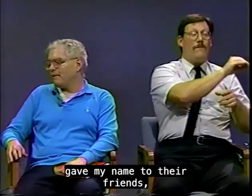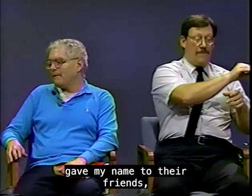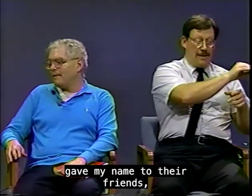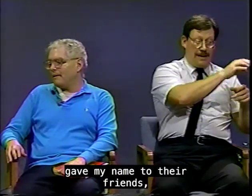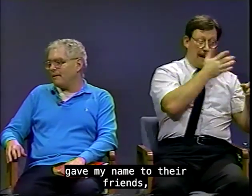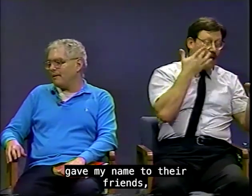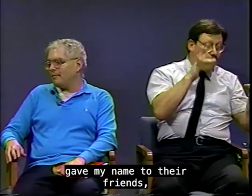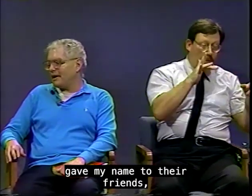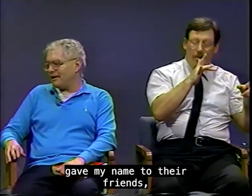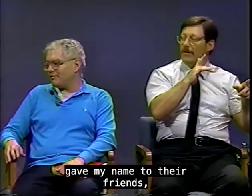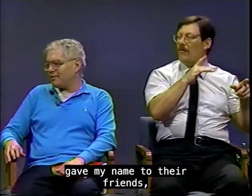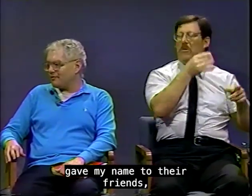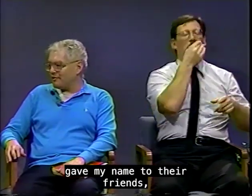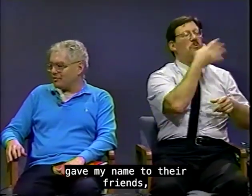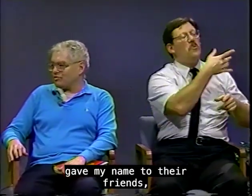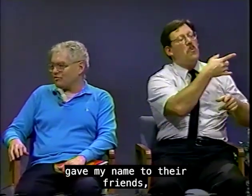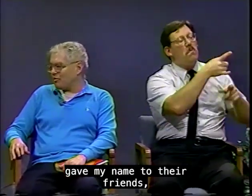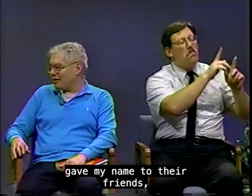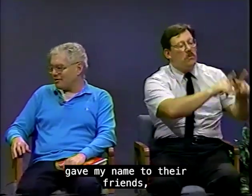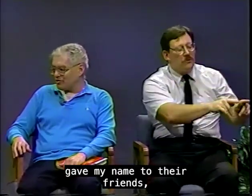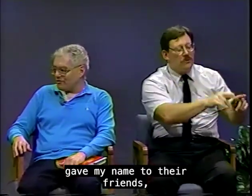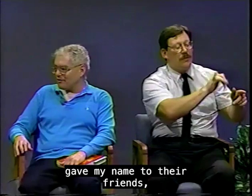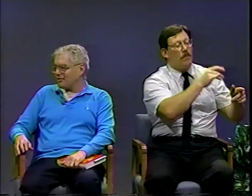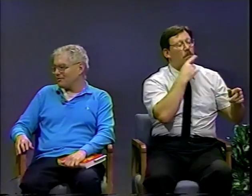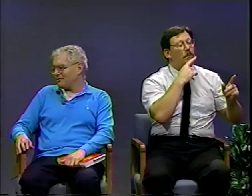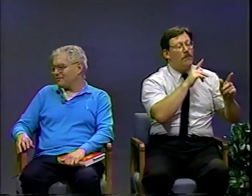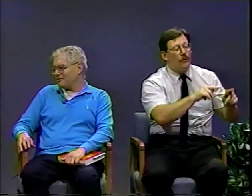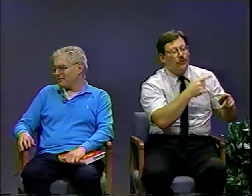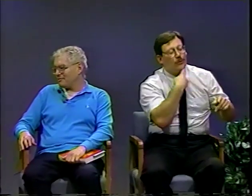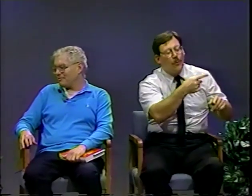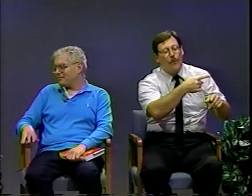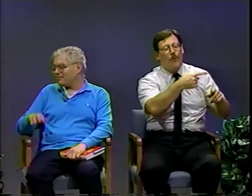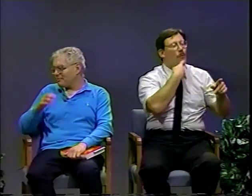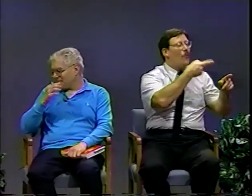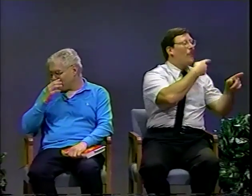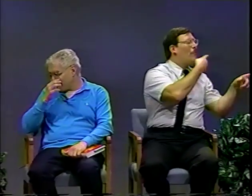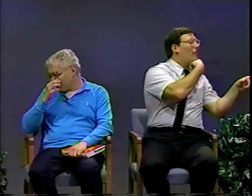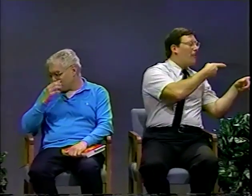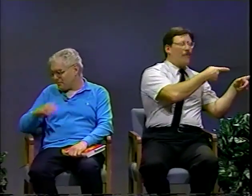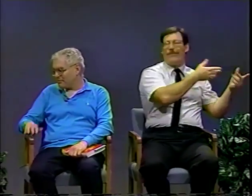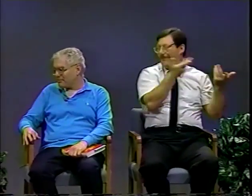gave my name to their friends, and so on and so forth.